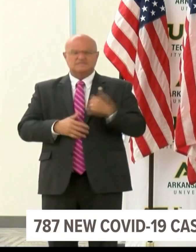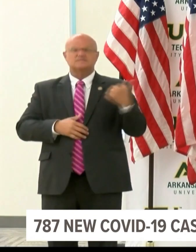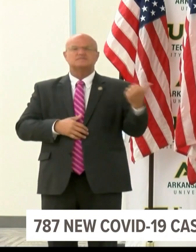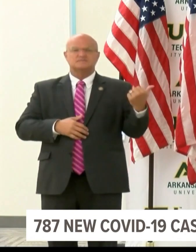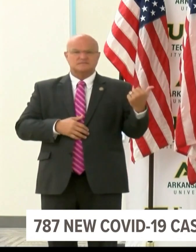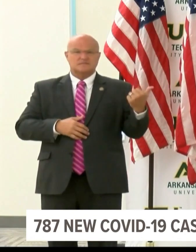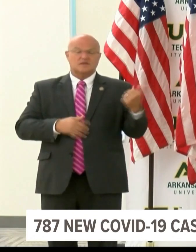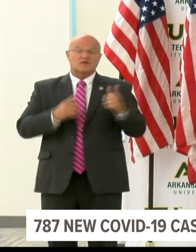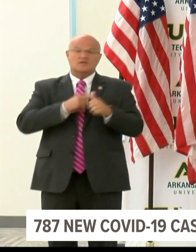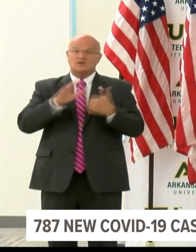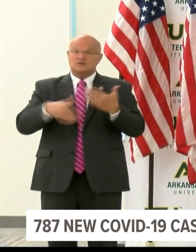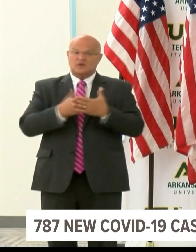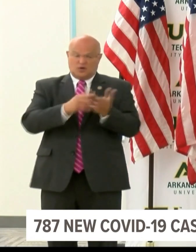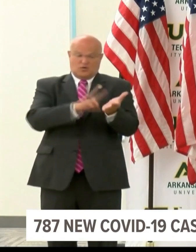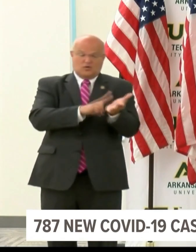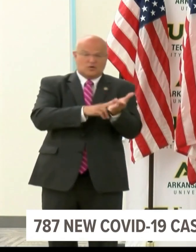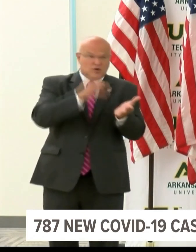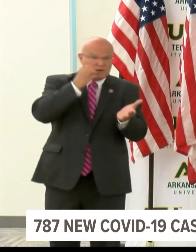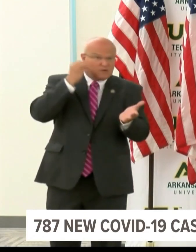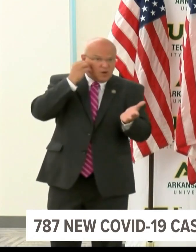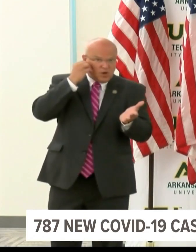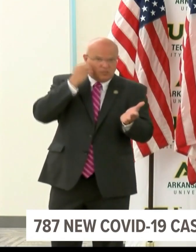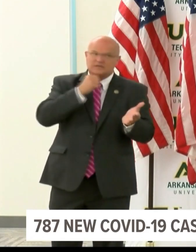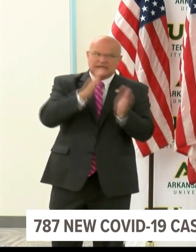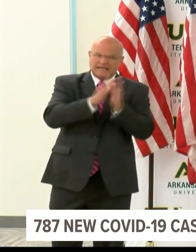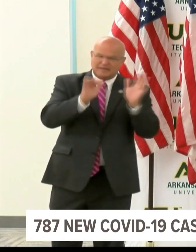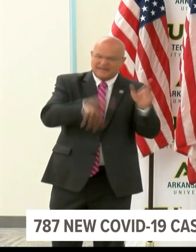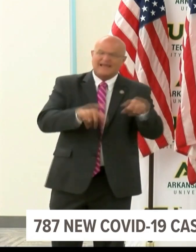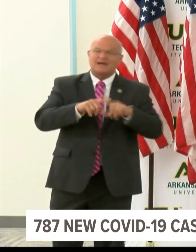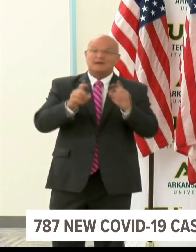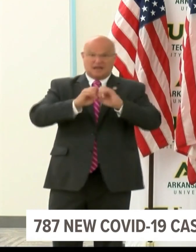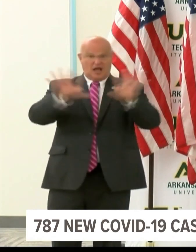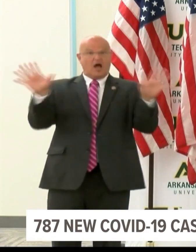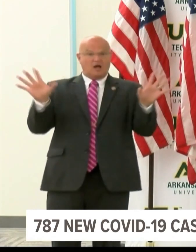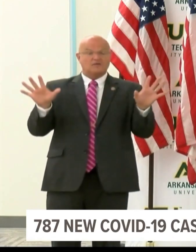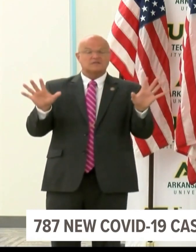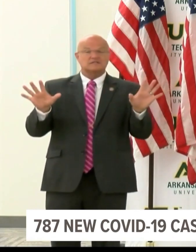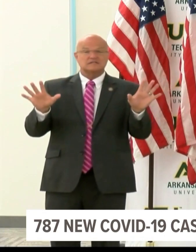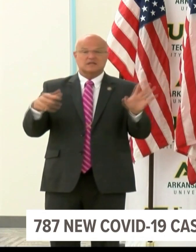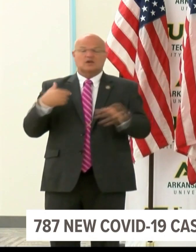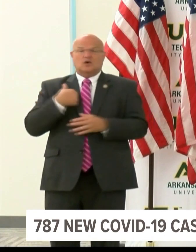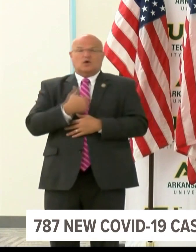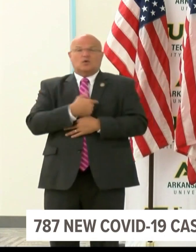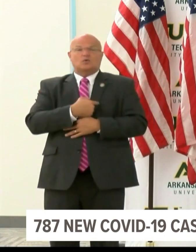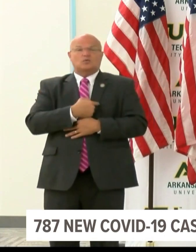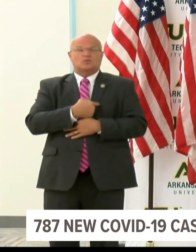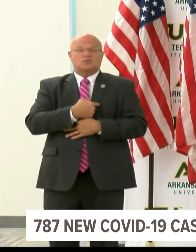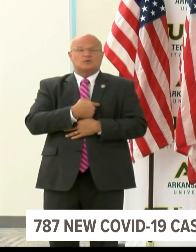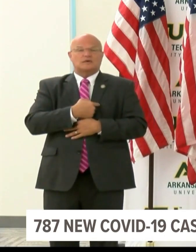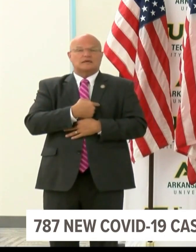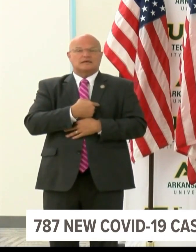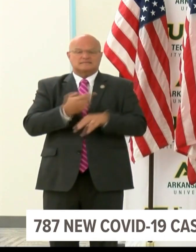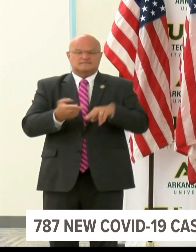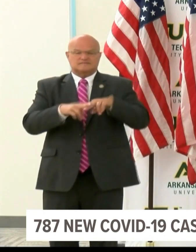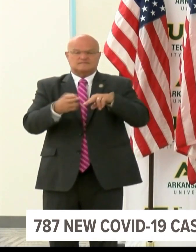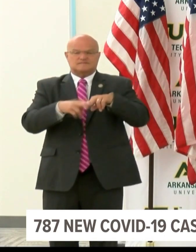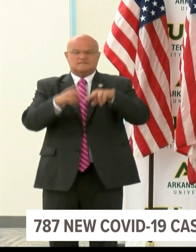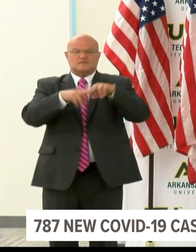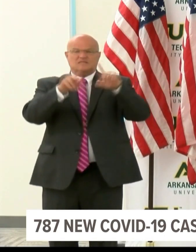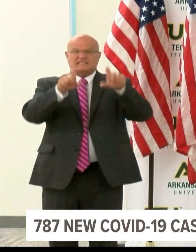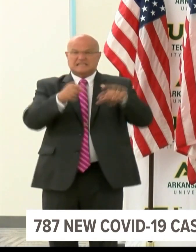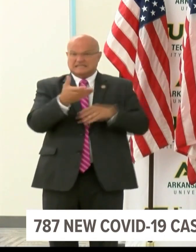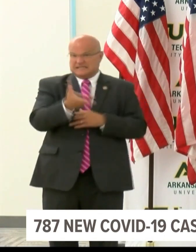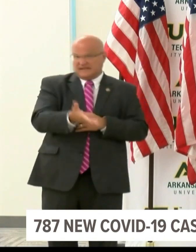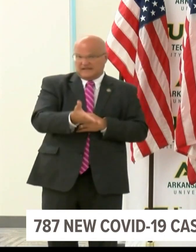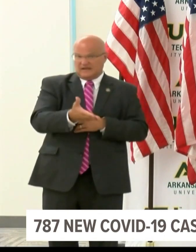Well, first of all, in the nursing homes, which you didn't ask about, but obviously we're increasing the testing